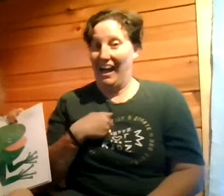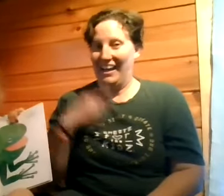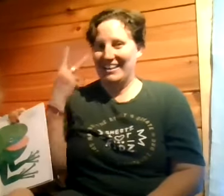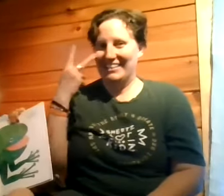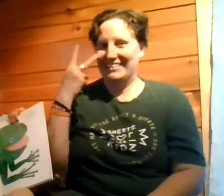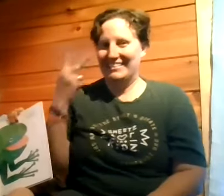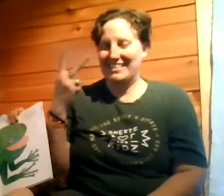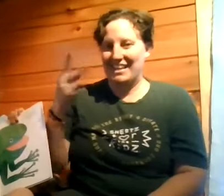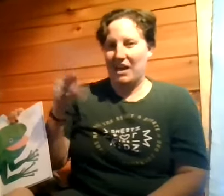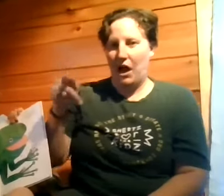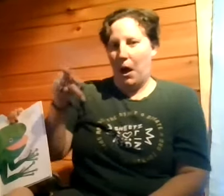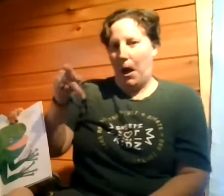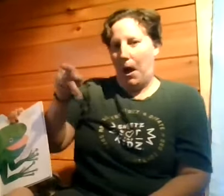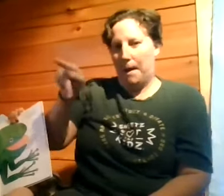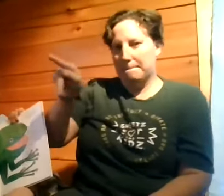I see a